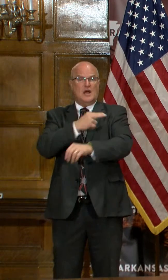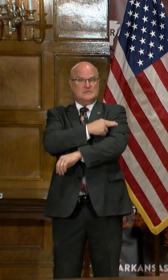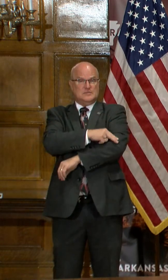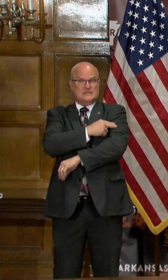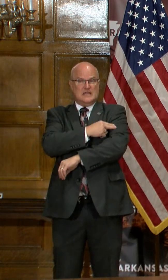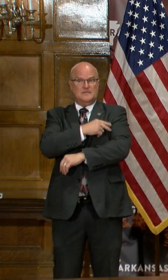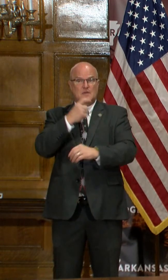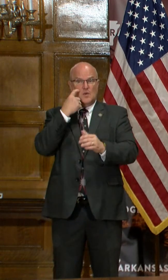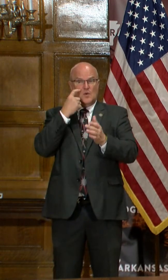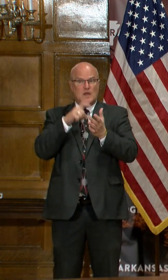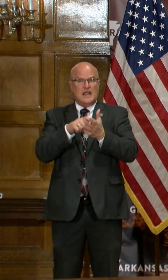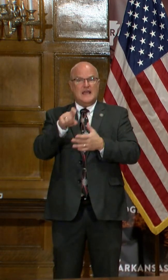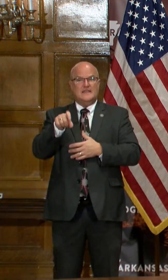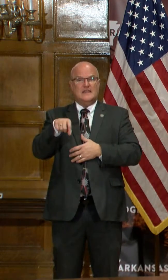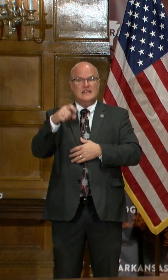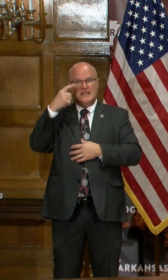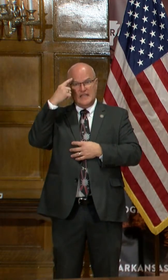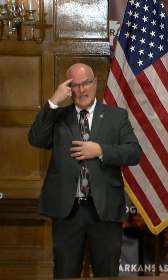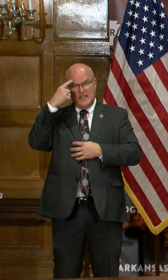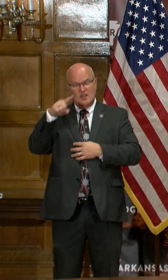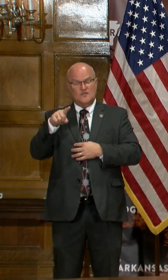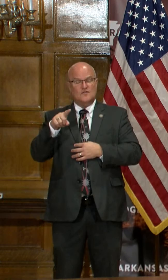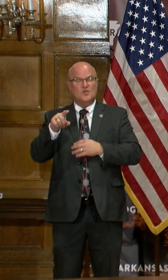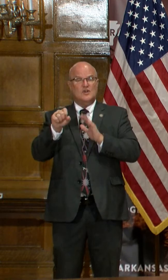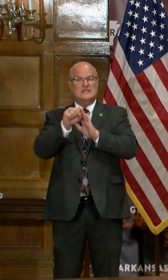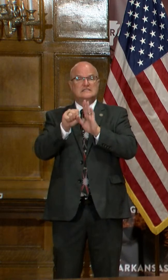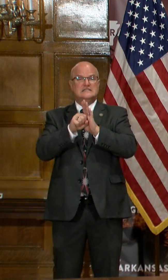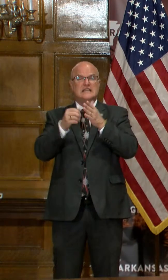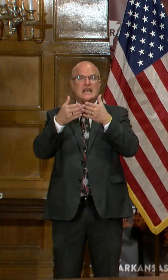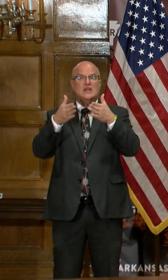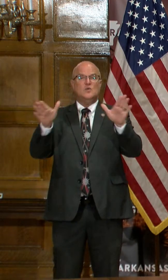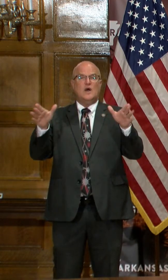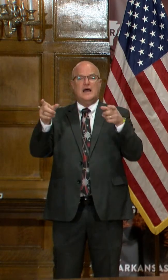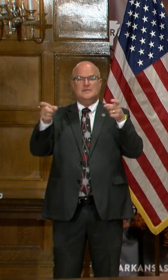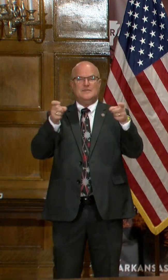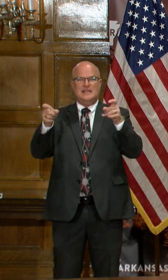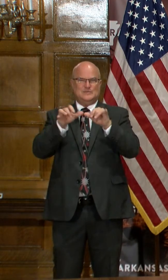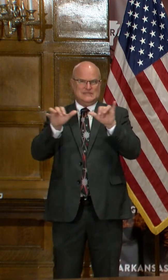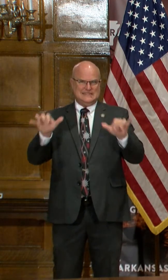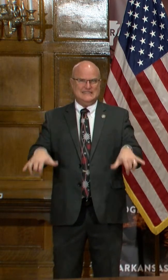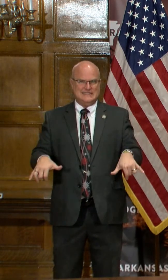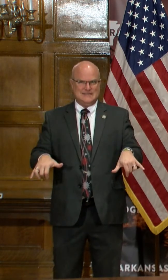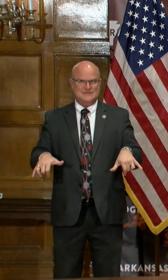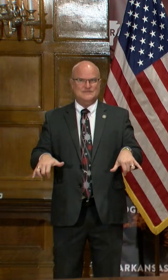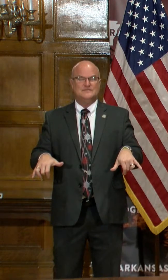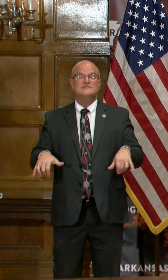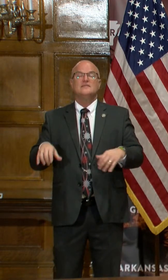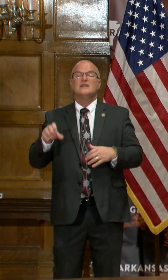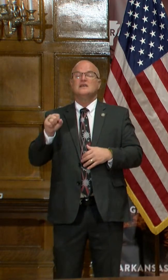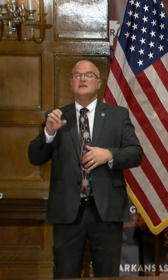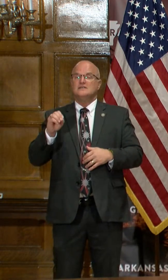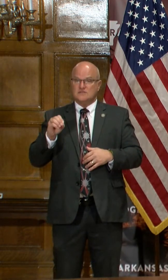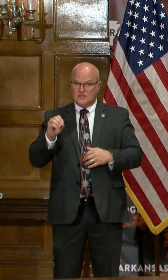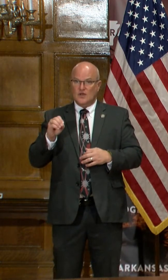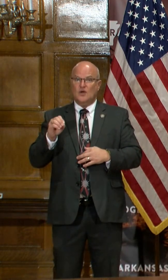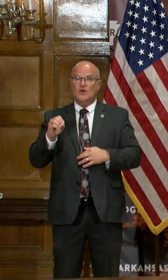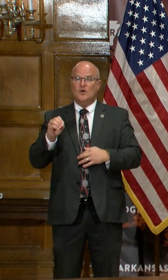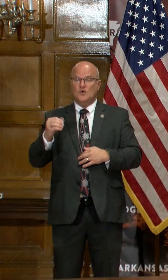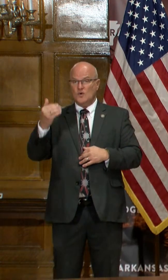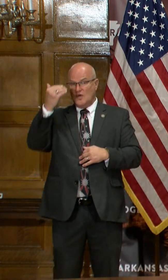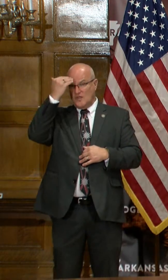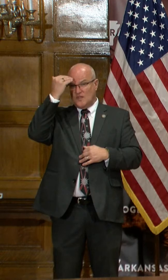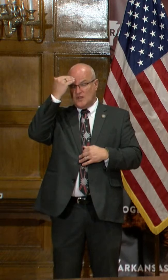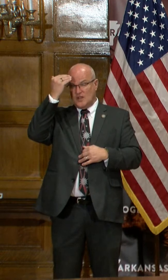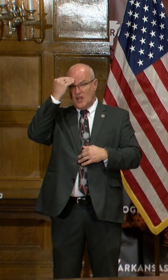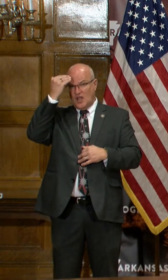hospitalizations, we recognized the need for a statewide management system. So it's part of the knowledge